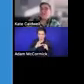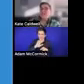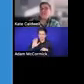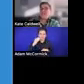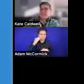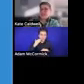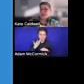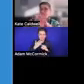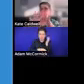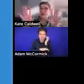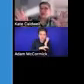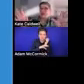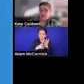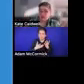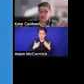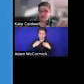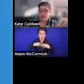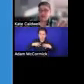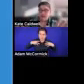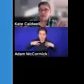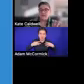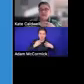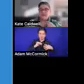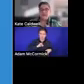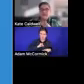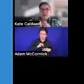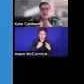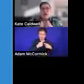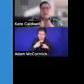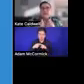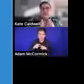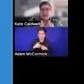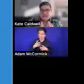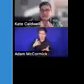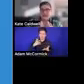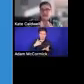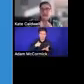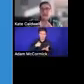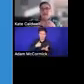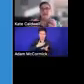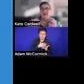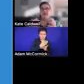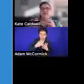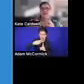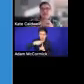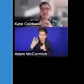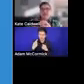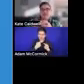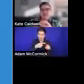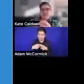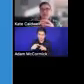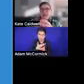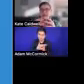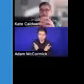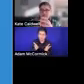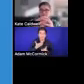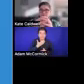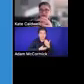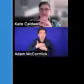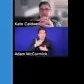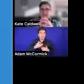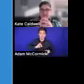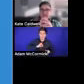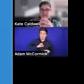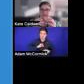those identities are not monolithic. Those identities are complex. And the intersections of